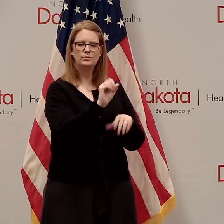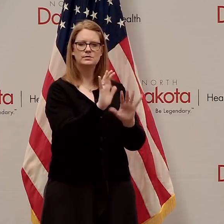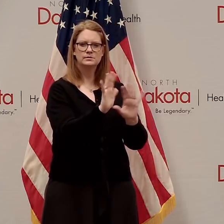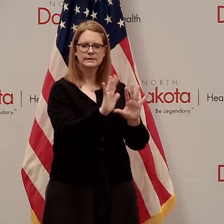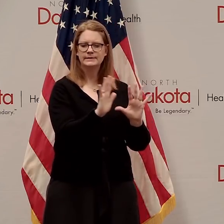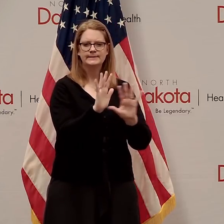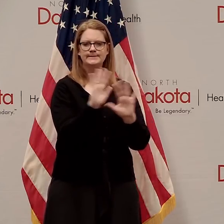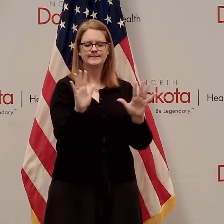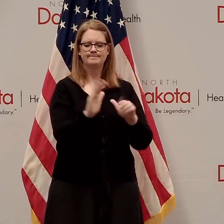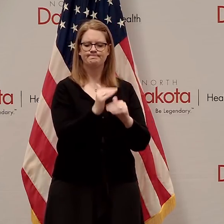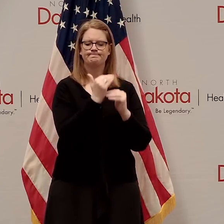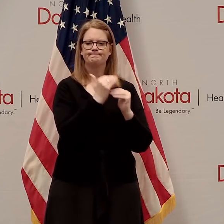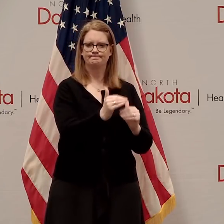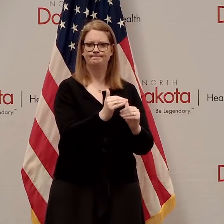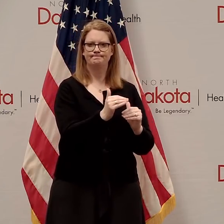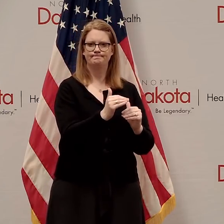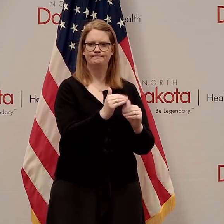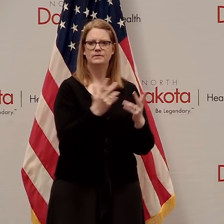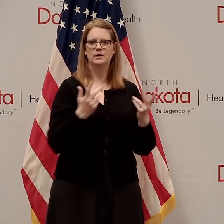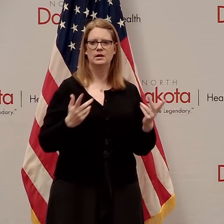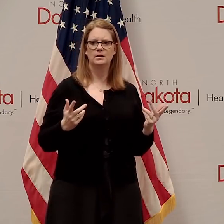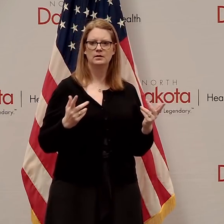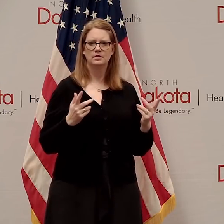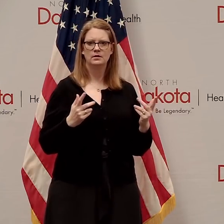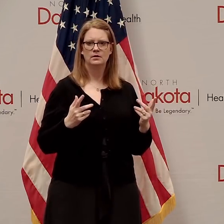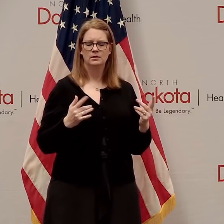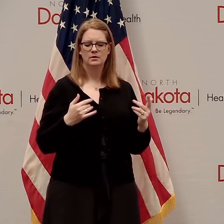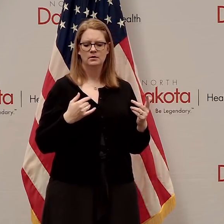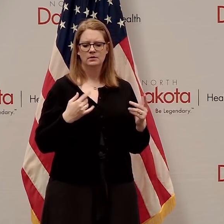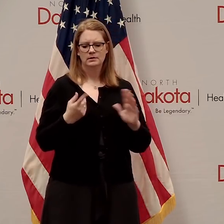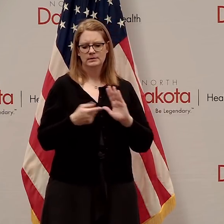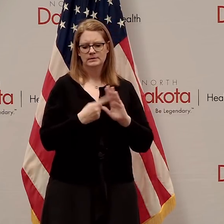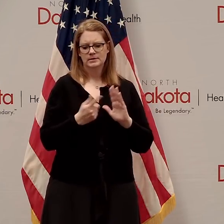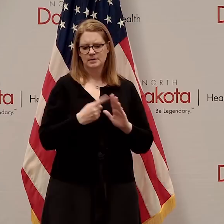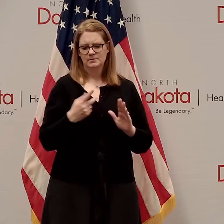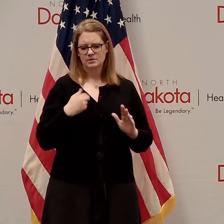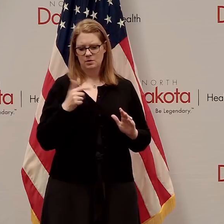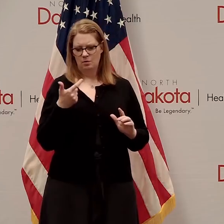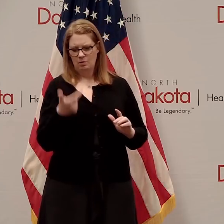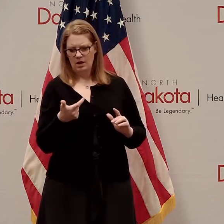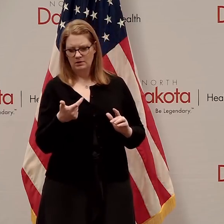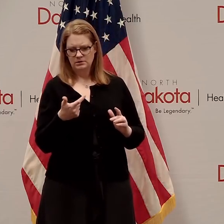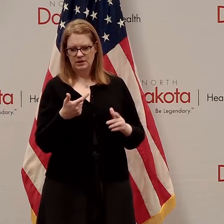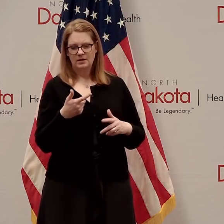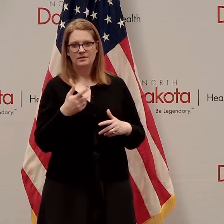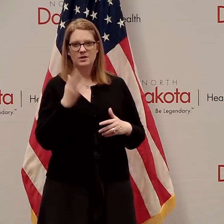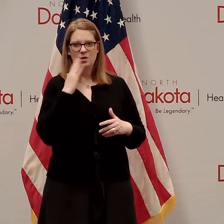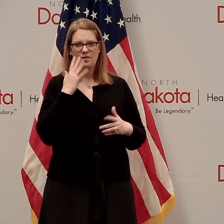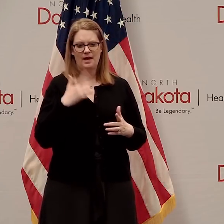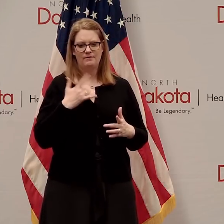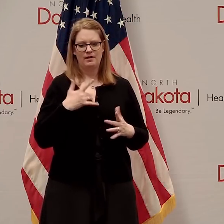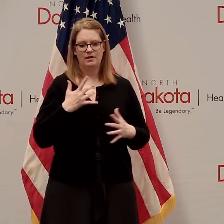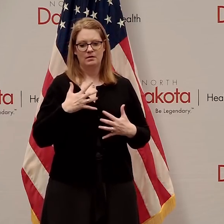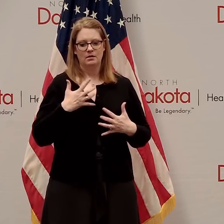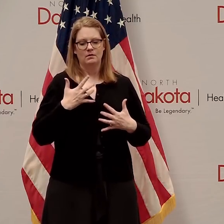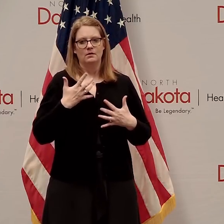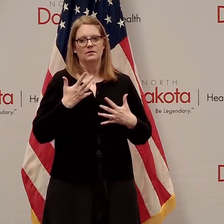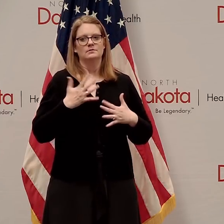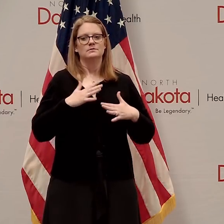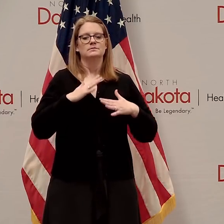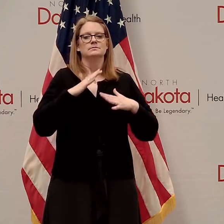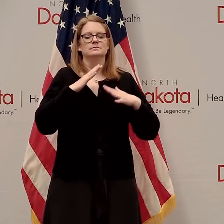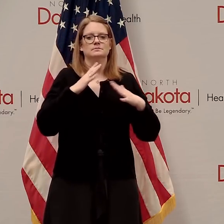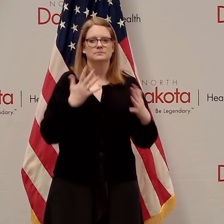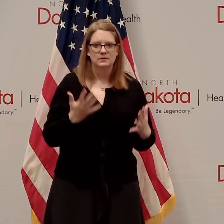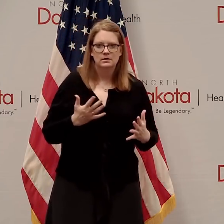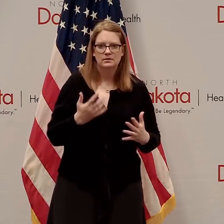often that's designed to increase people's excitement or even increase their outrage, and maybe not good